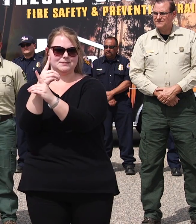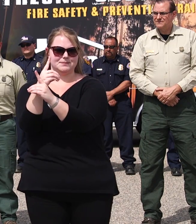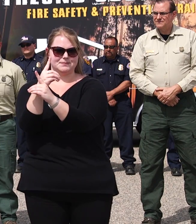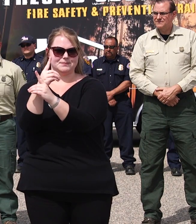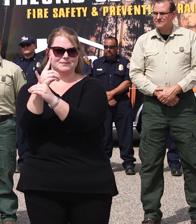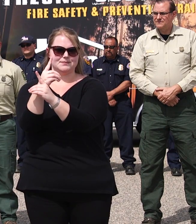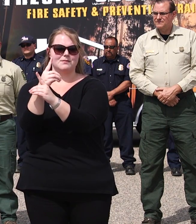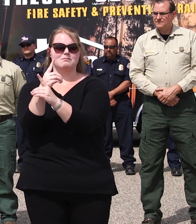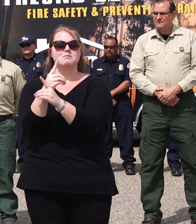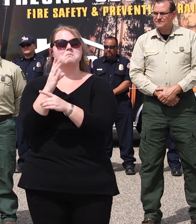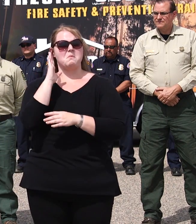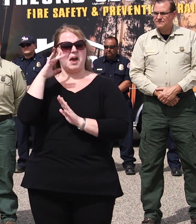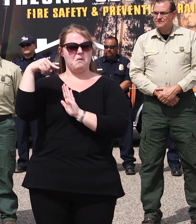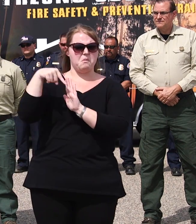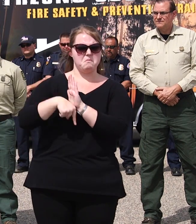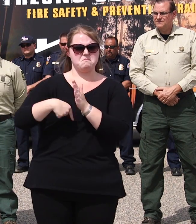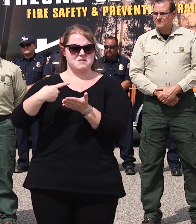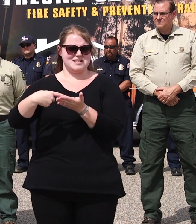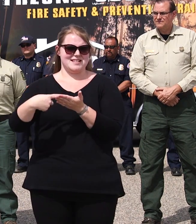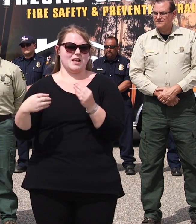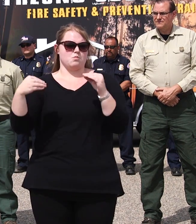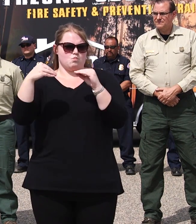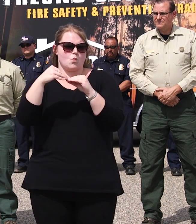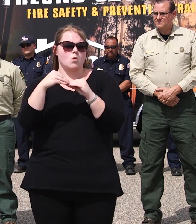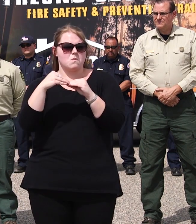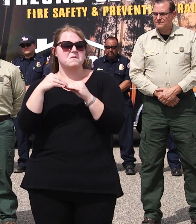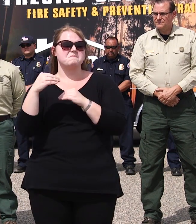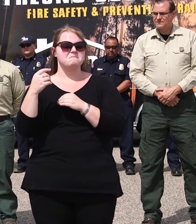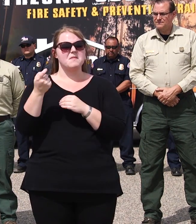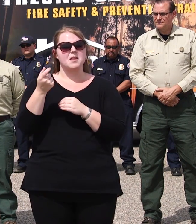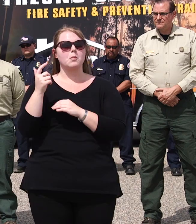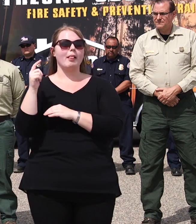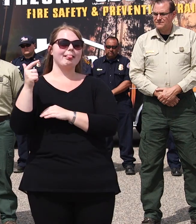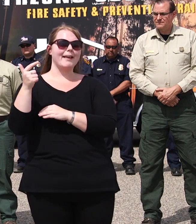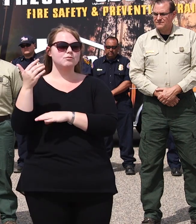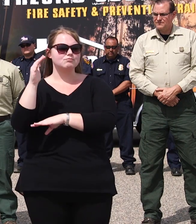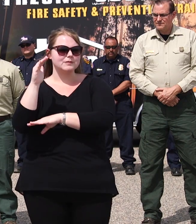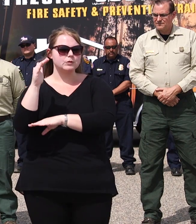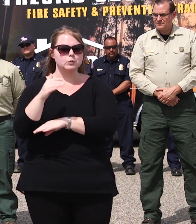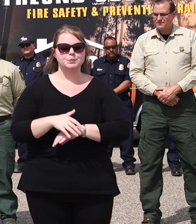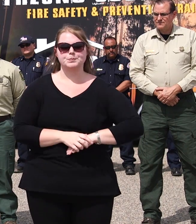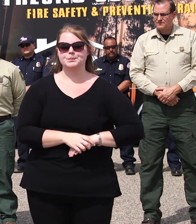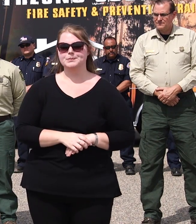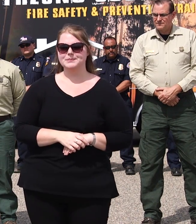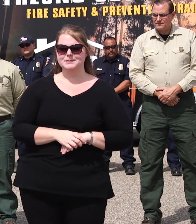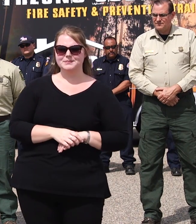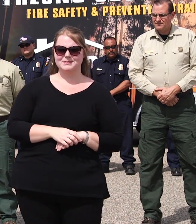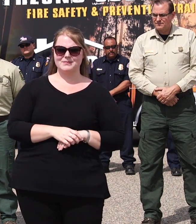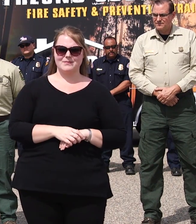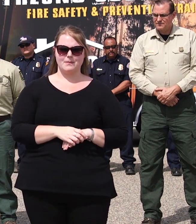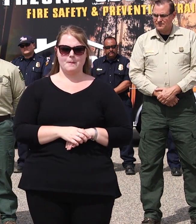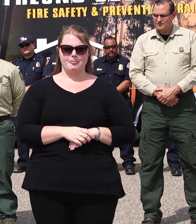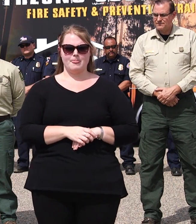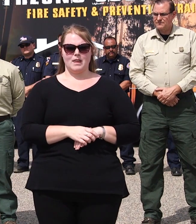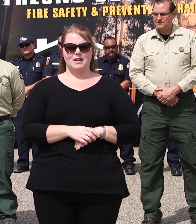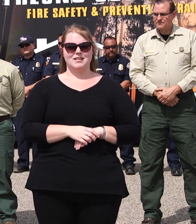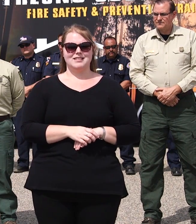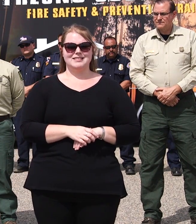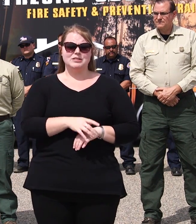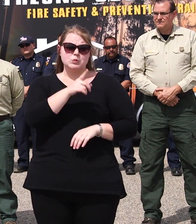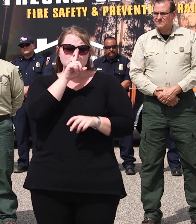I'll get further into that as we carry through this afternoon. But it's